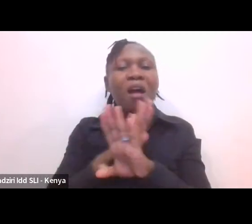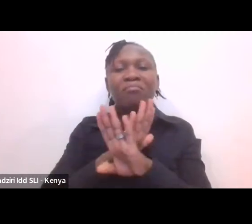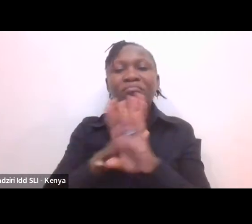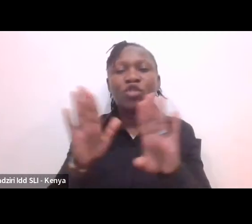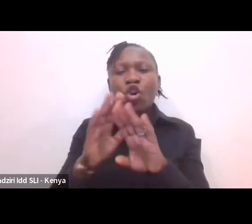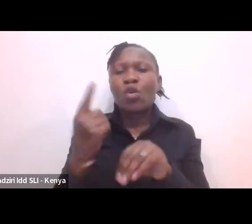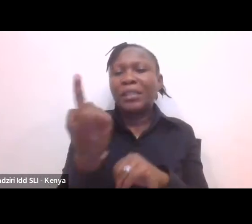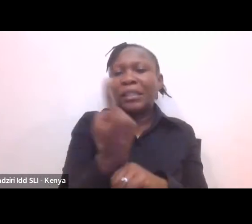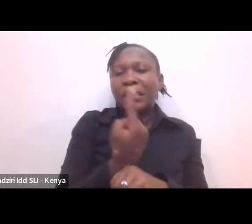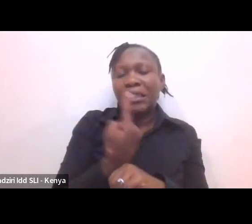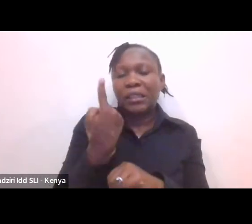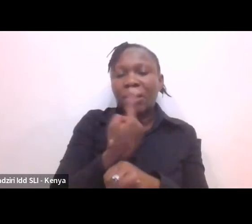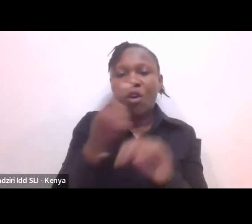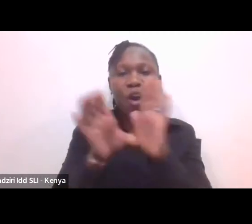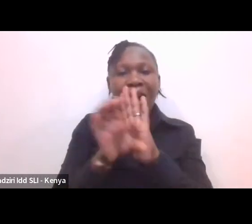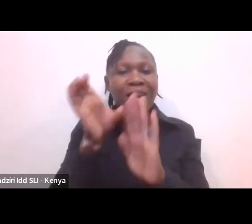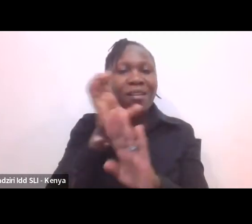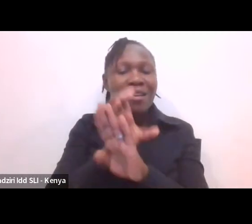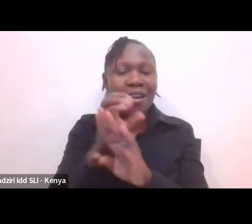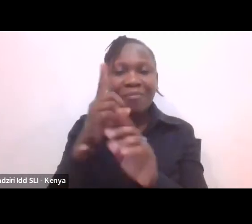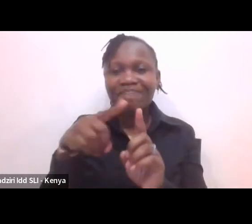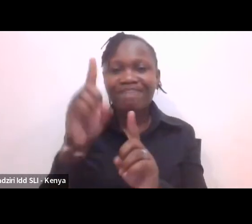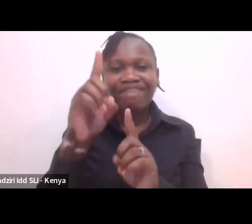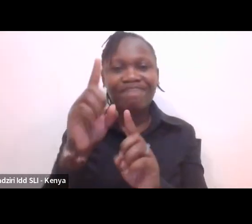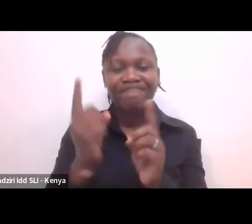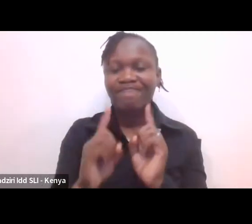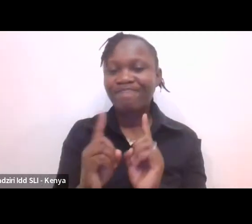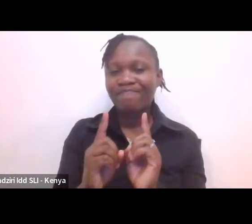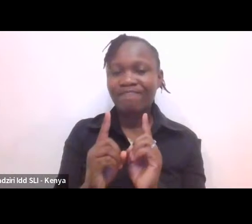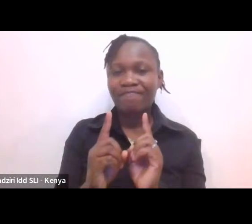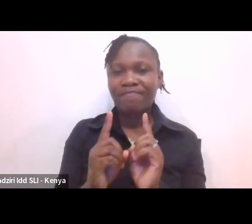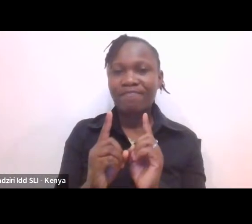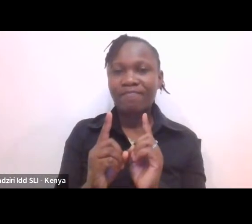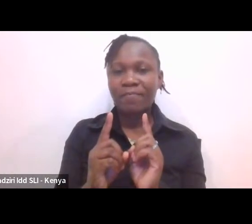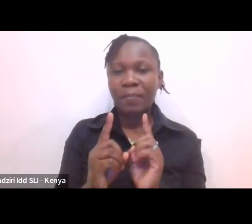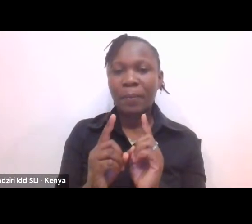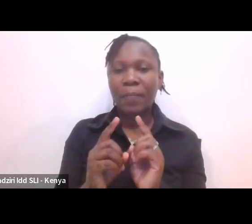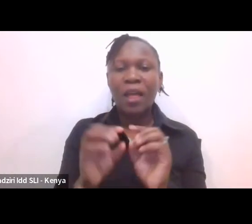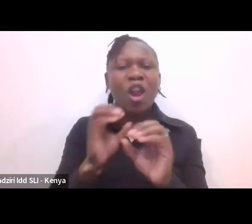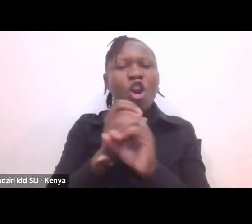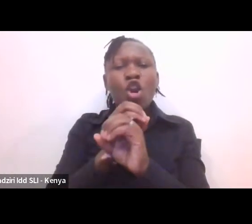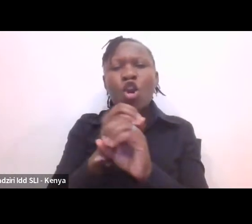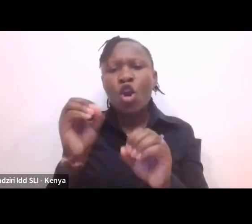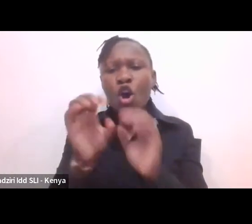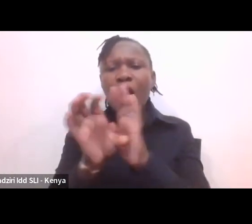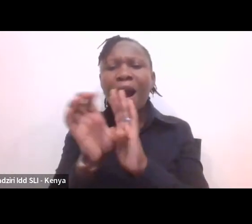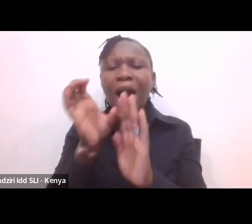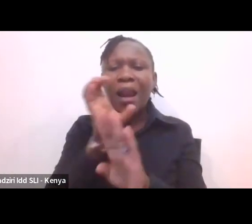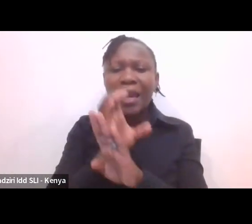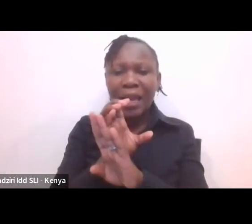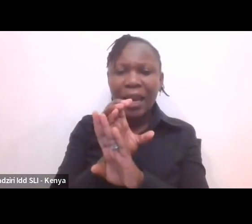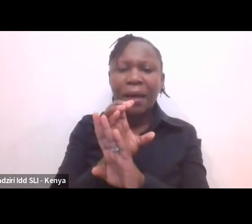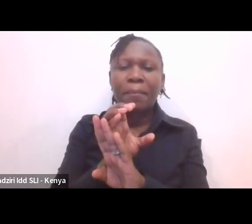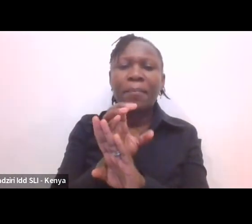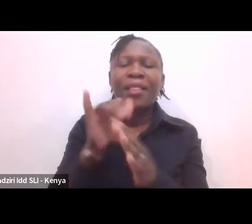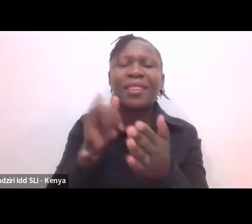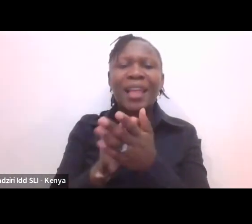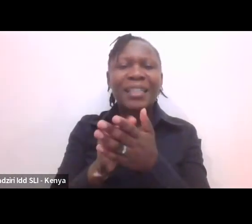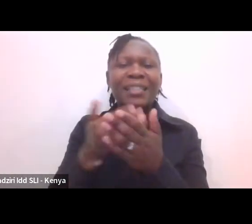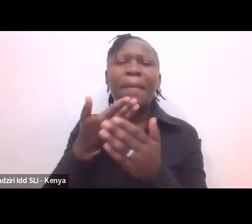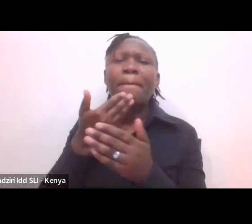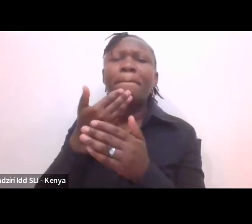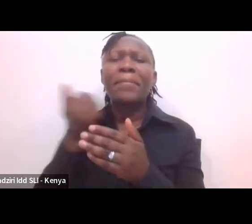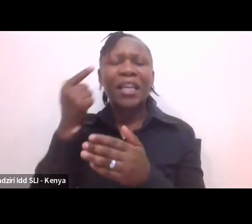be adopted. There's no curricular silver bullet. So in some ways, I want